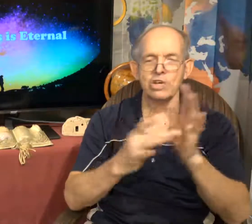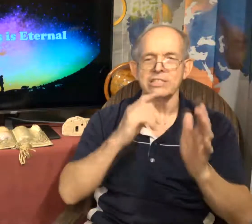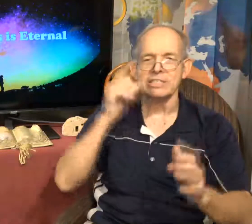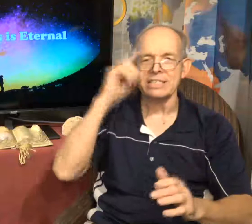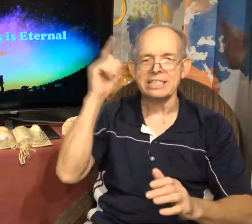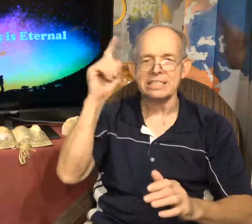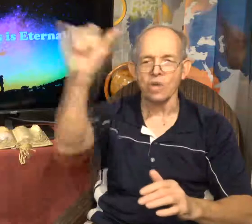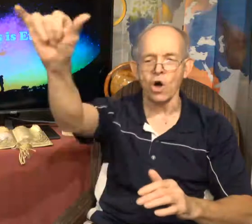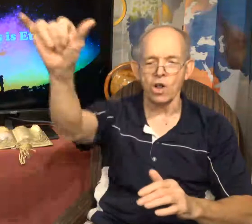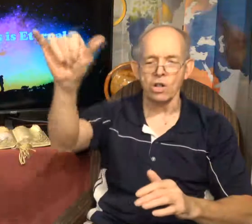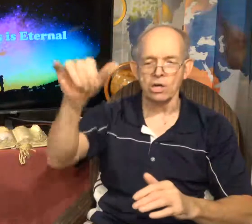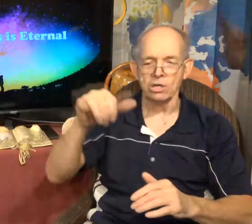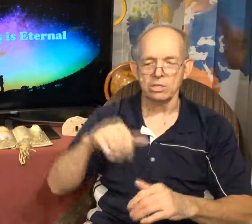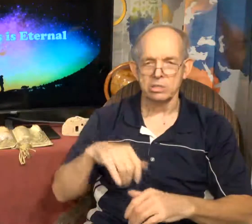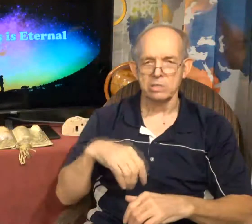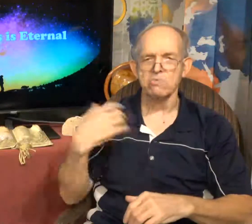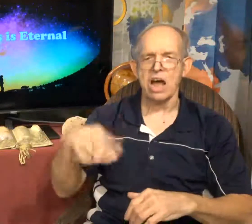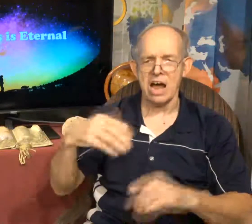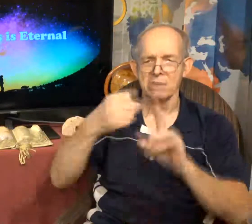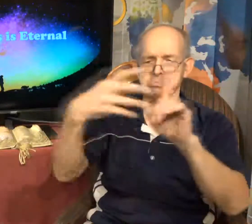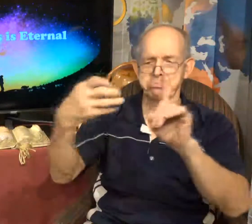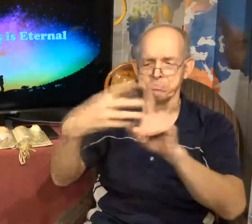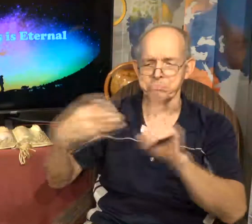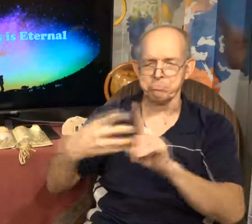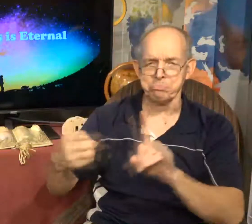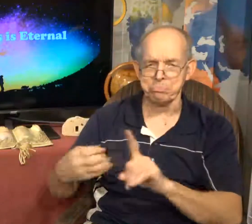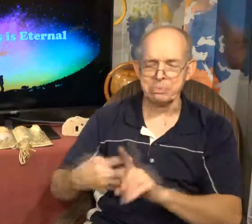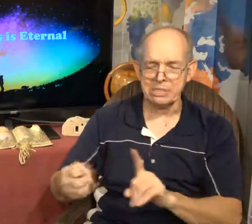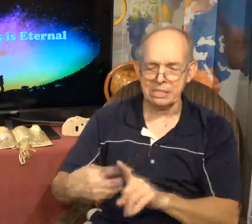Jesus healed us. Rap.